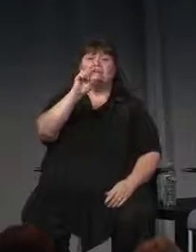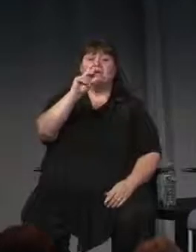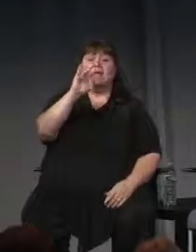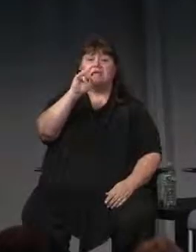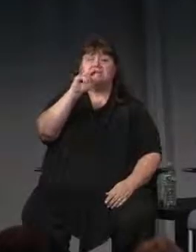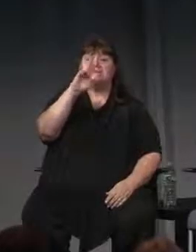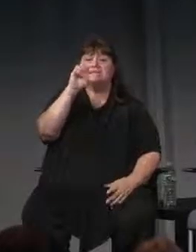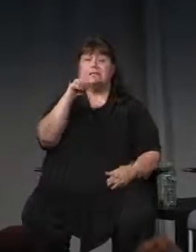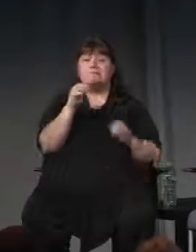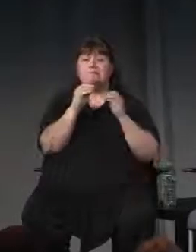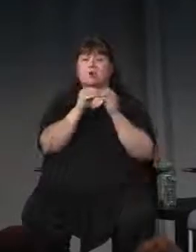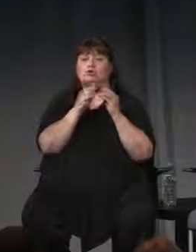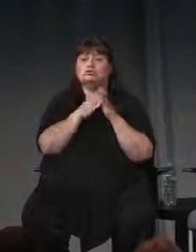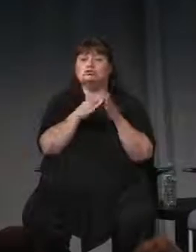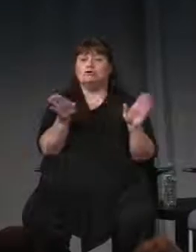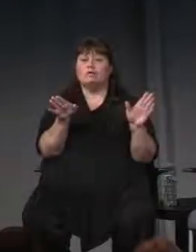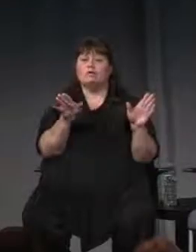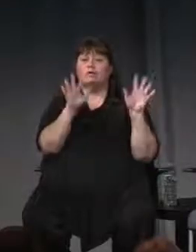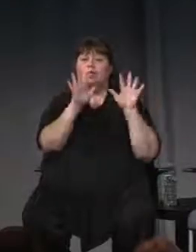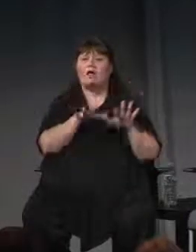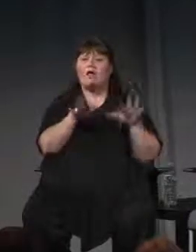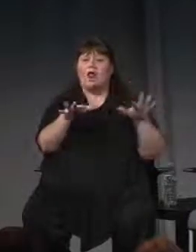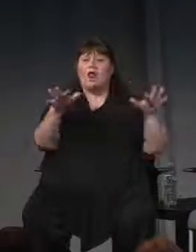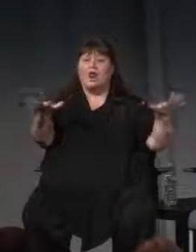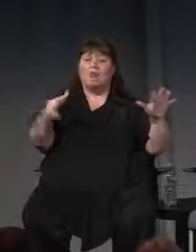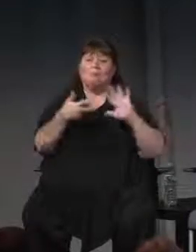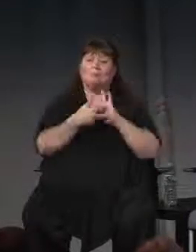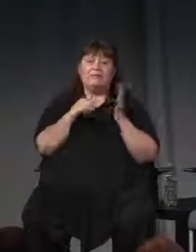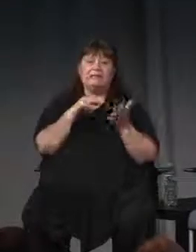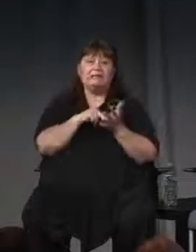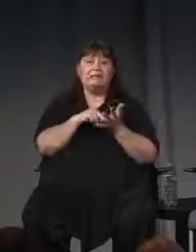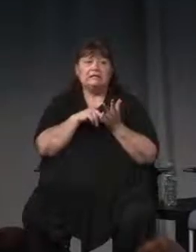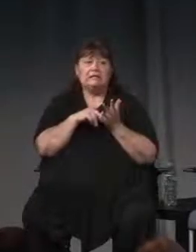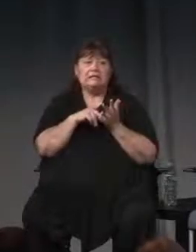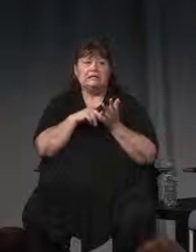more general phenomenon whereby